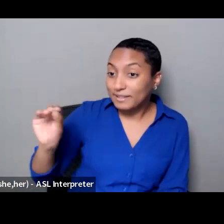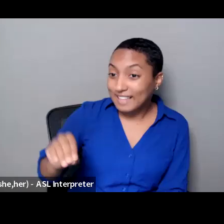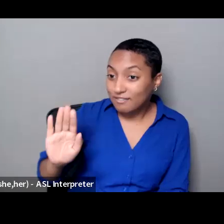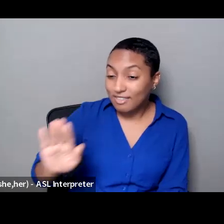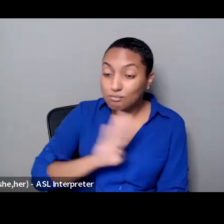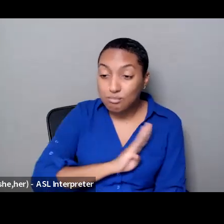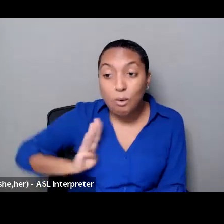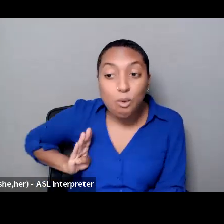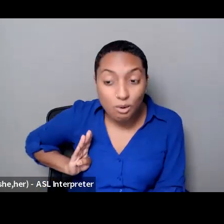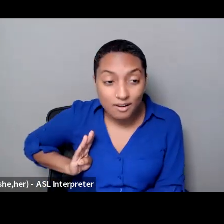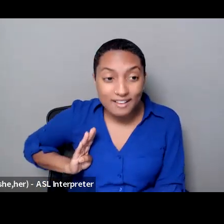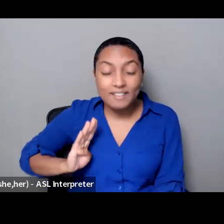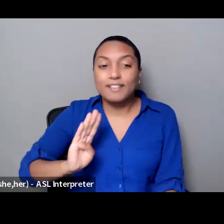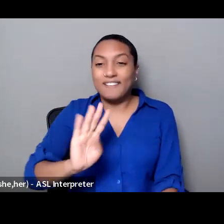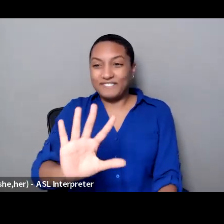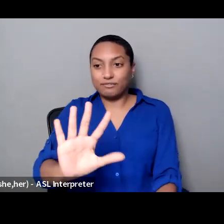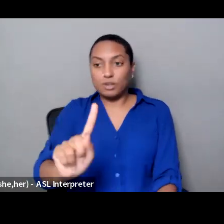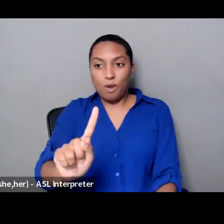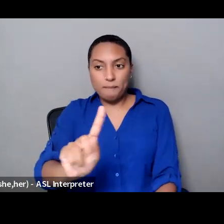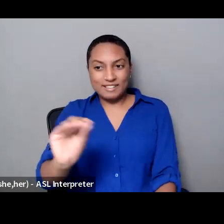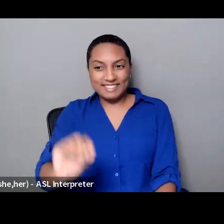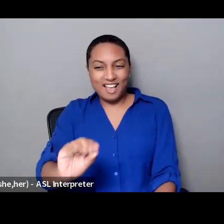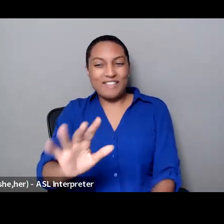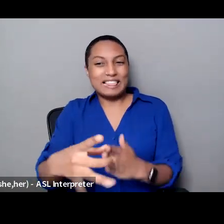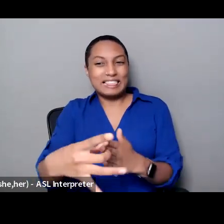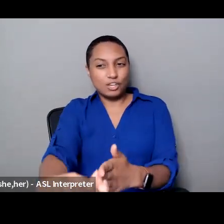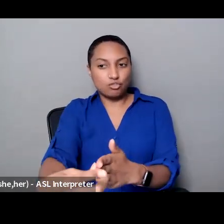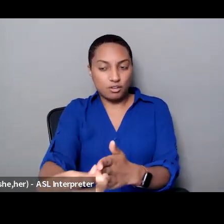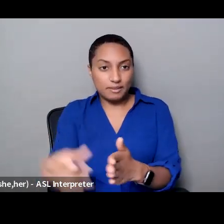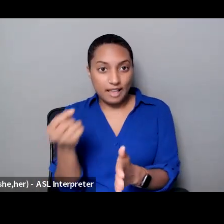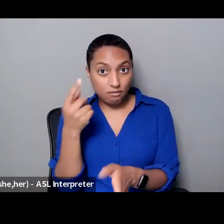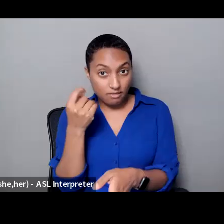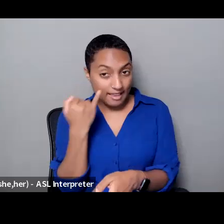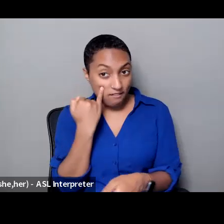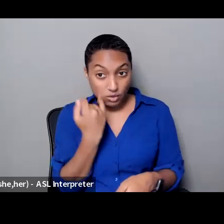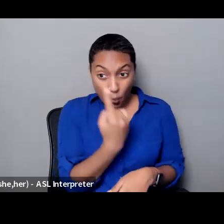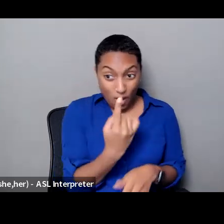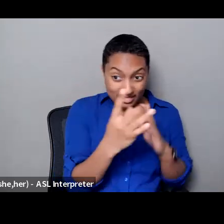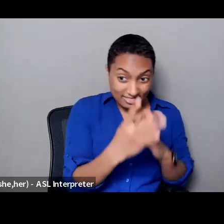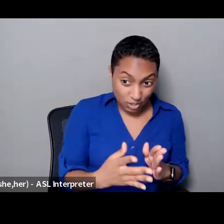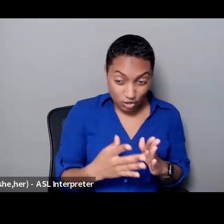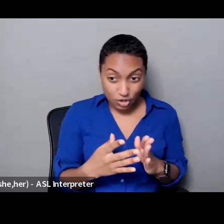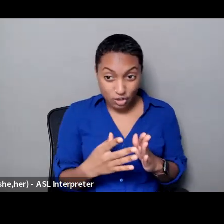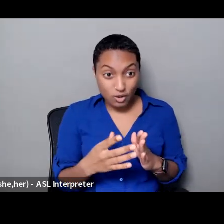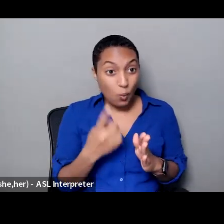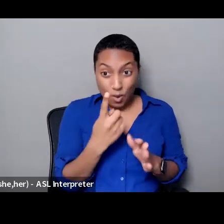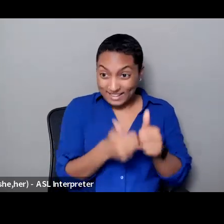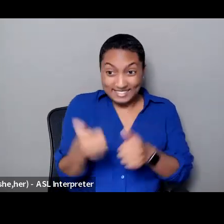51% of their leadership, which if you only have one leader, an executive director, that executive director would